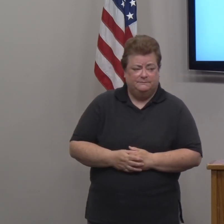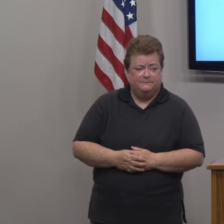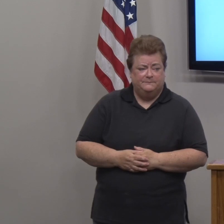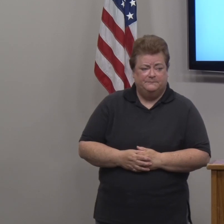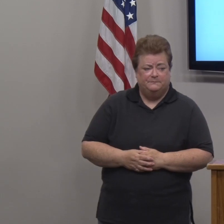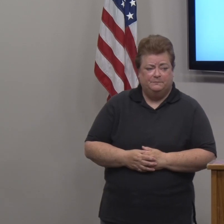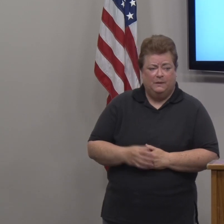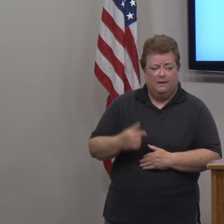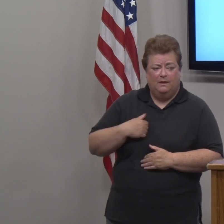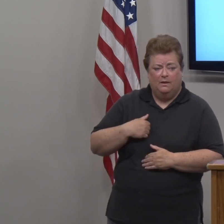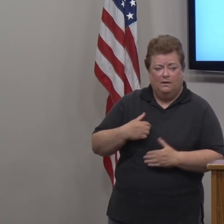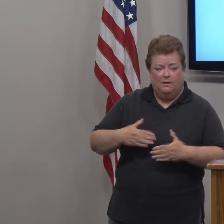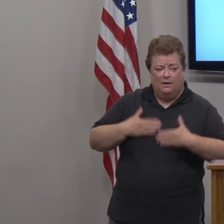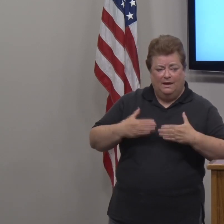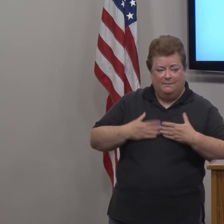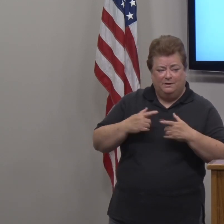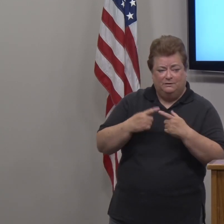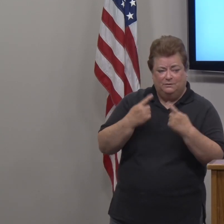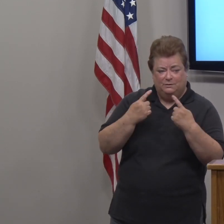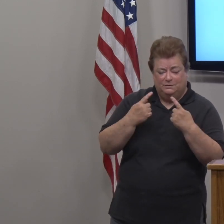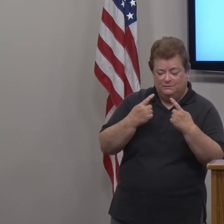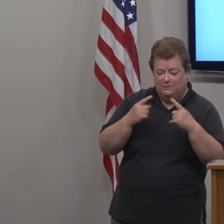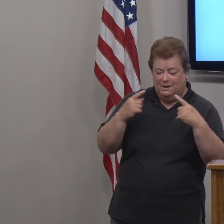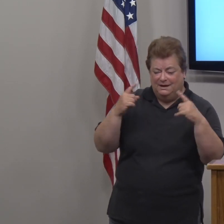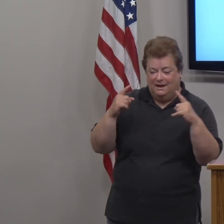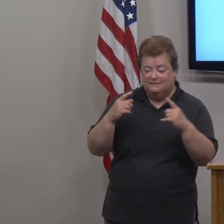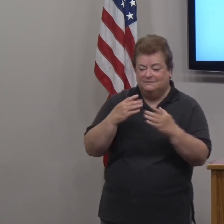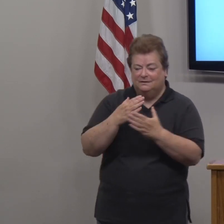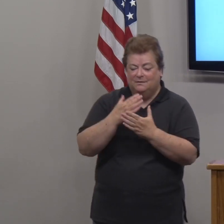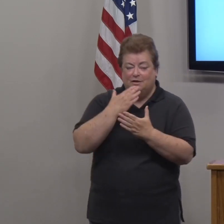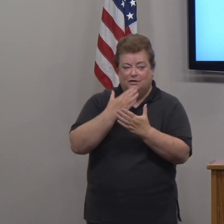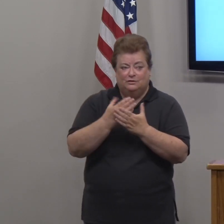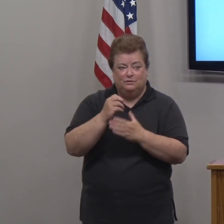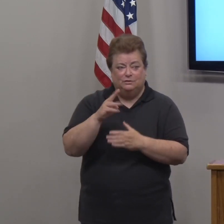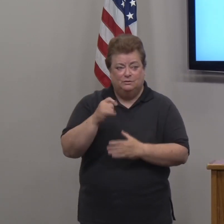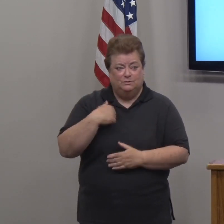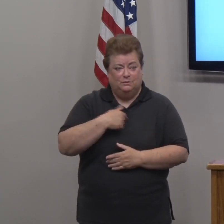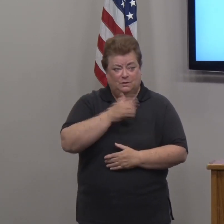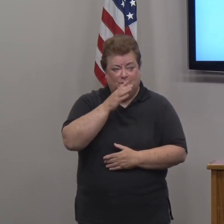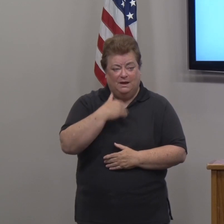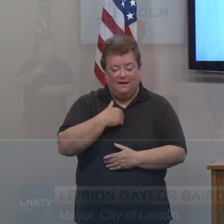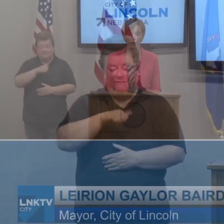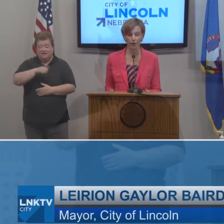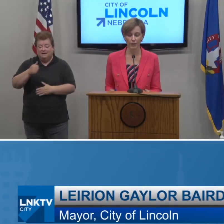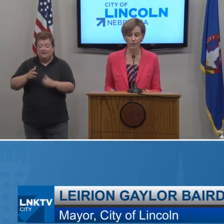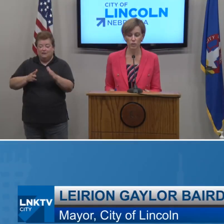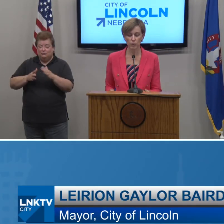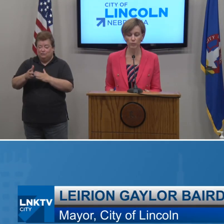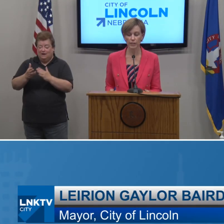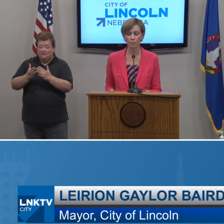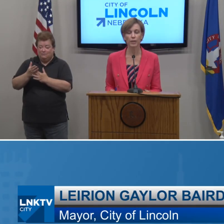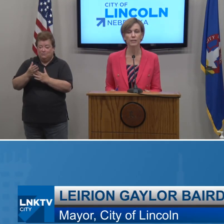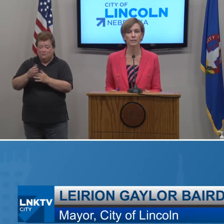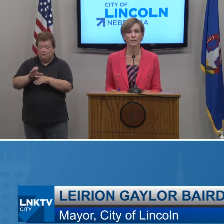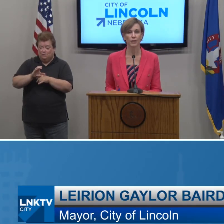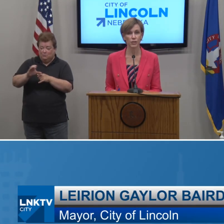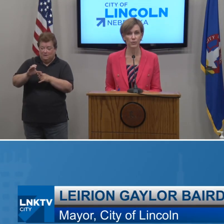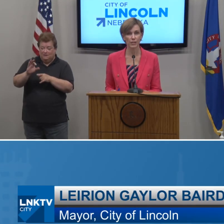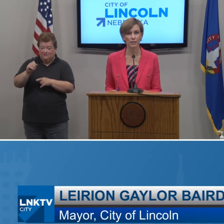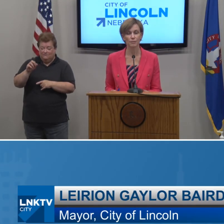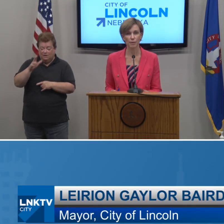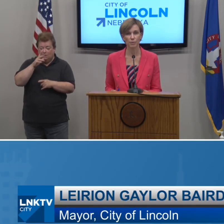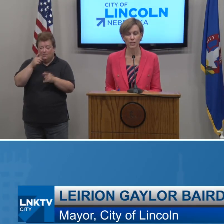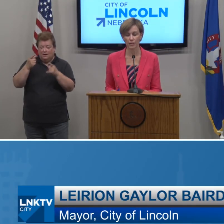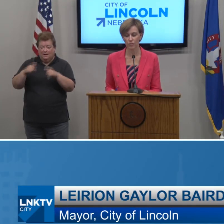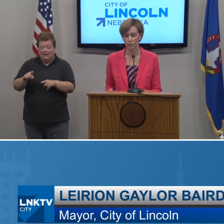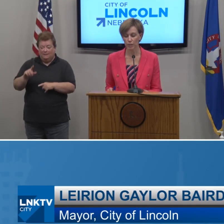We're pleased today to announce some additional good news. We have another drive-through career fair. This one will take place on